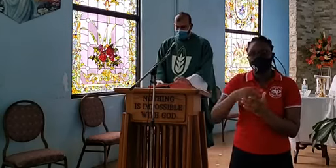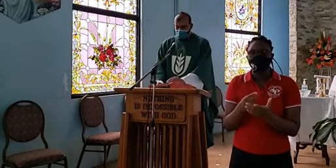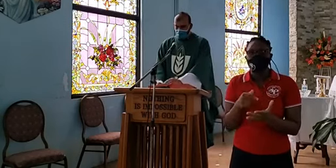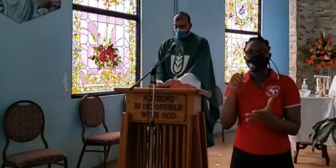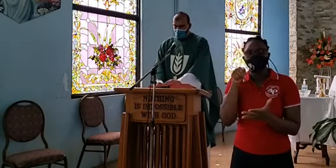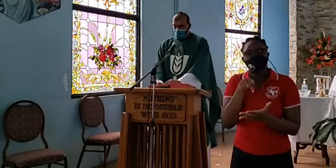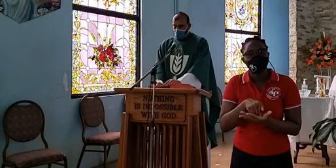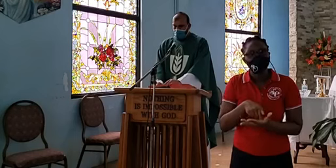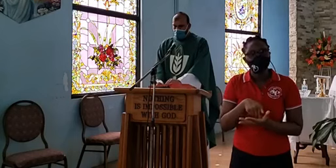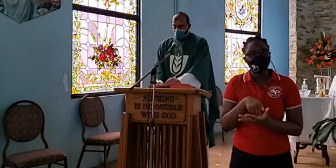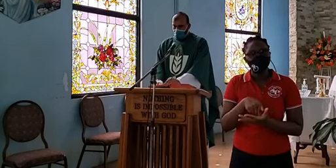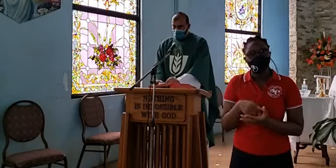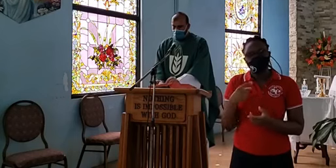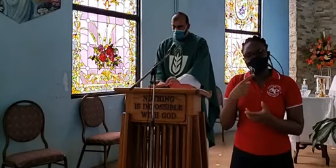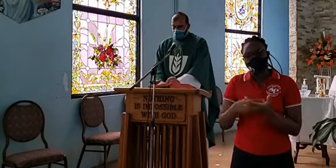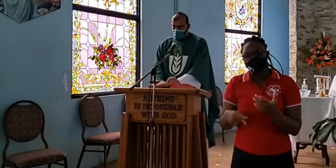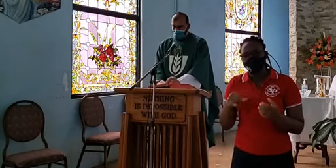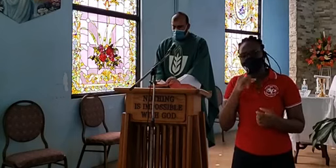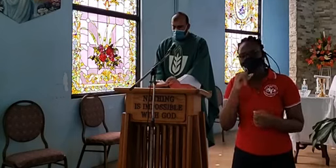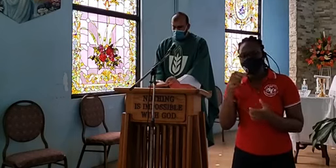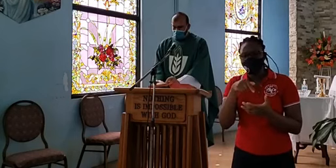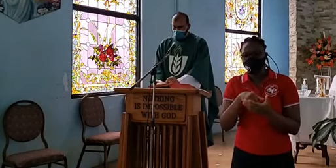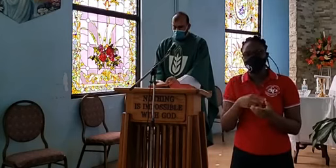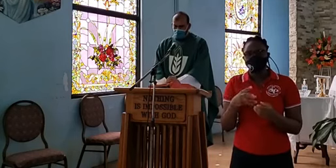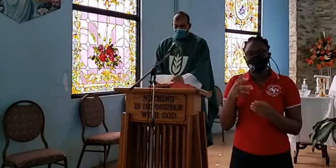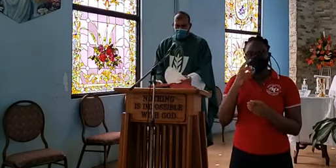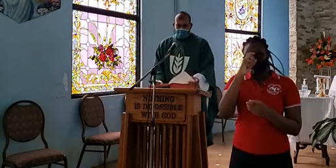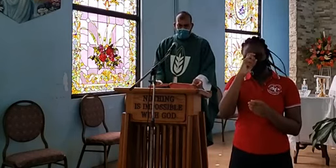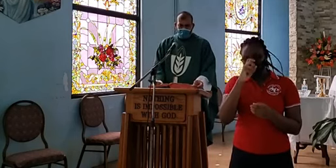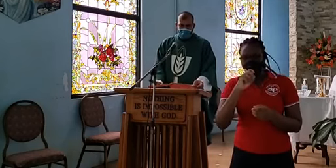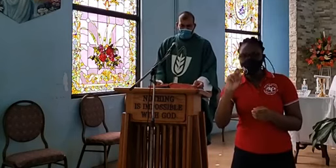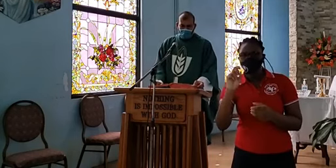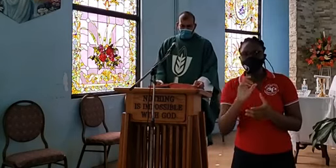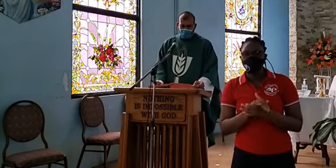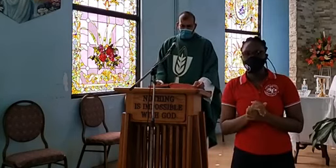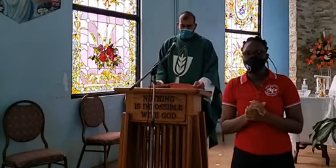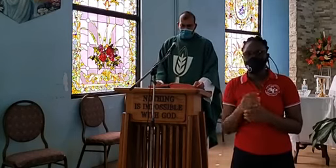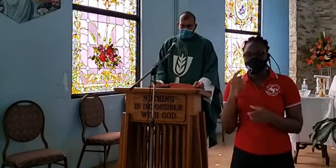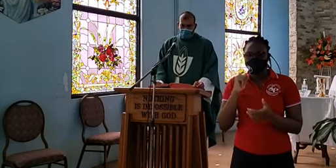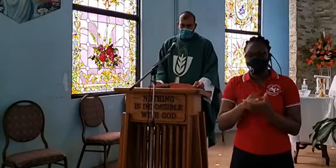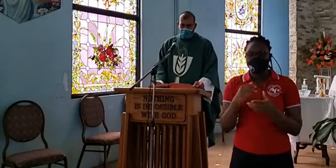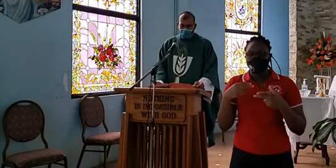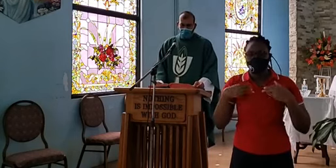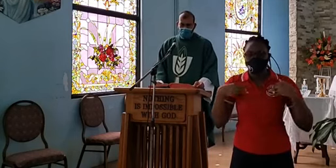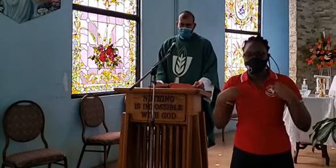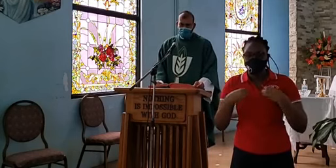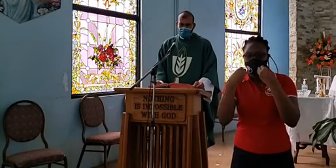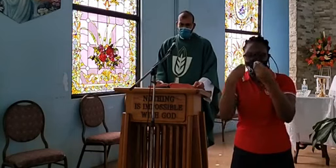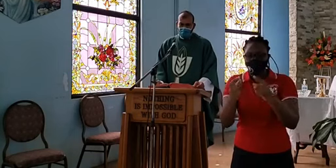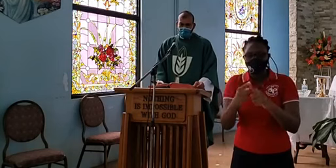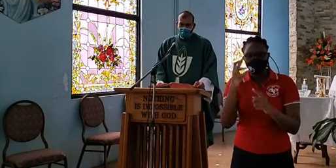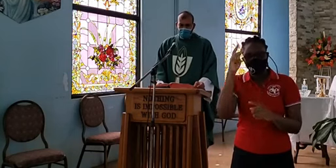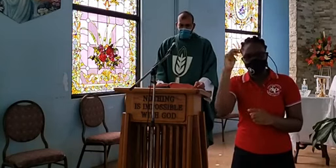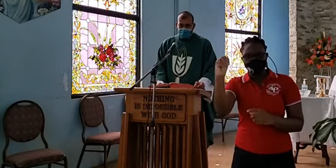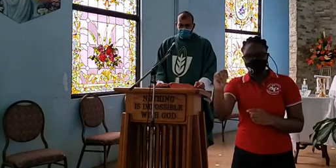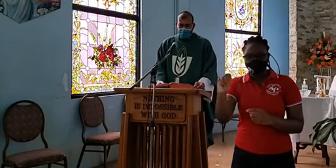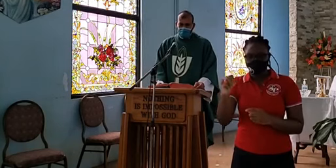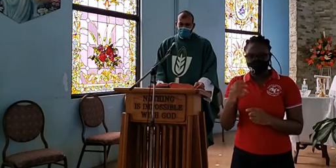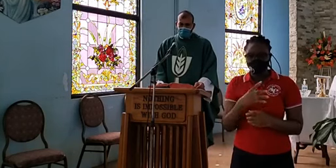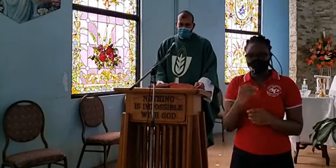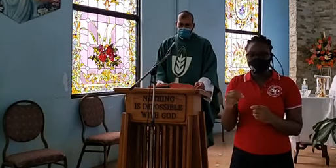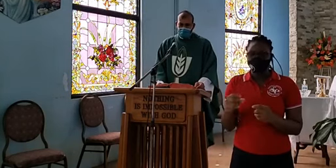this? What is this wisdom that has been granted him? And